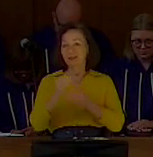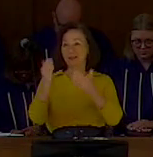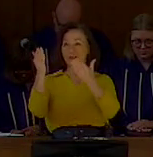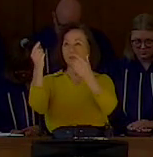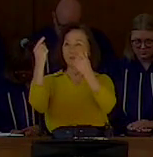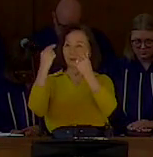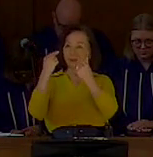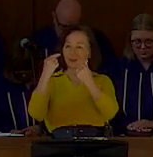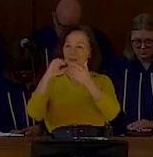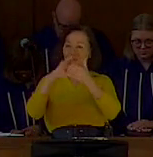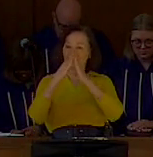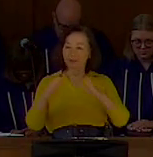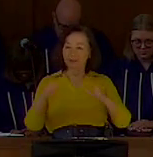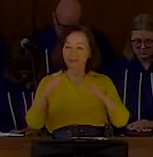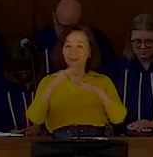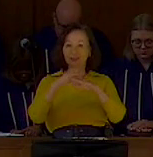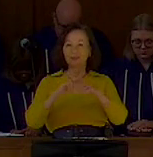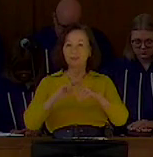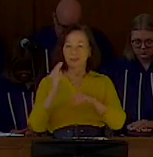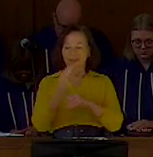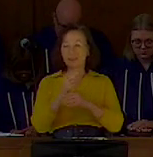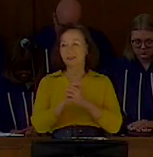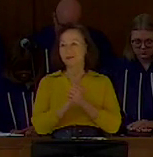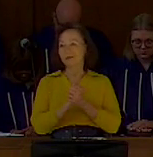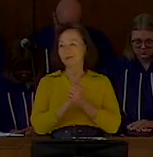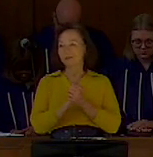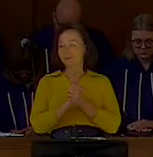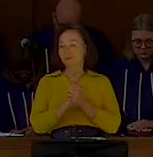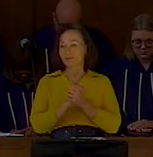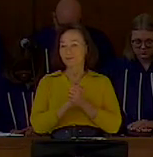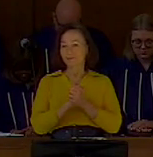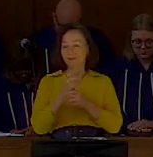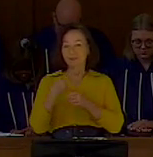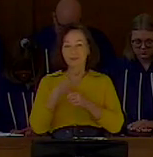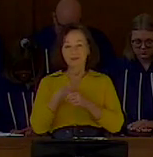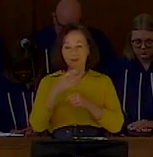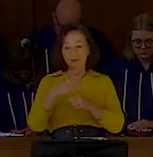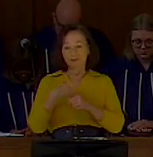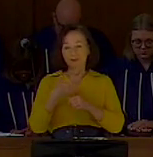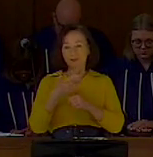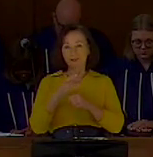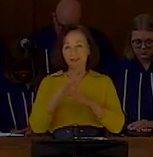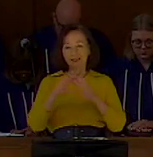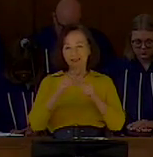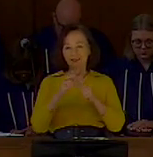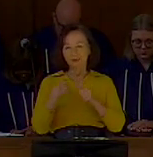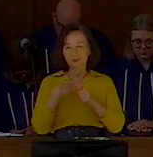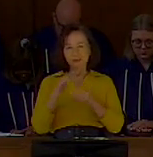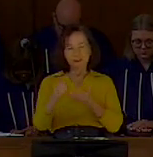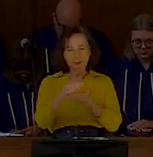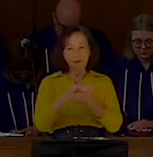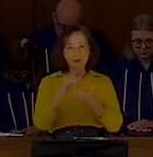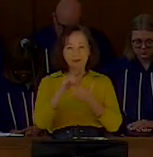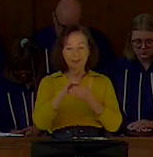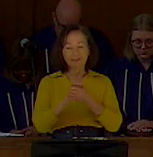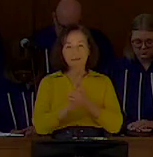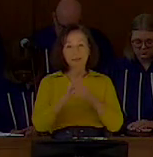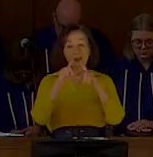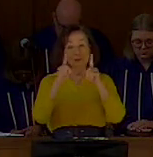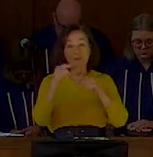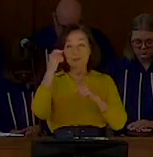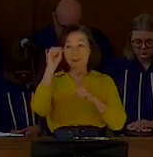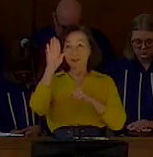upon blessing upon blessing upon us who feel how in the world do we deserve it. But because of